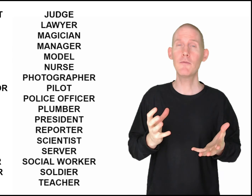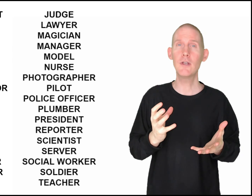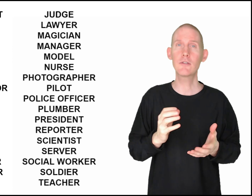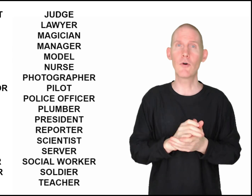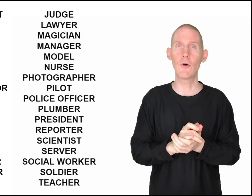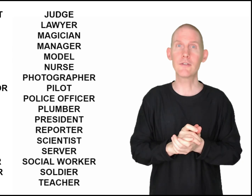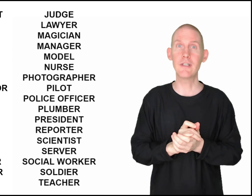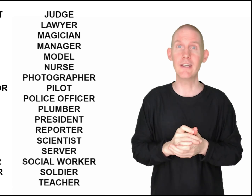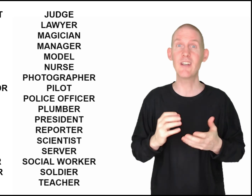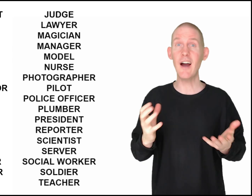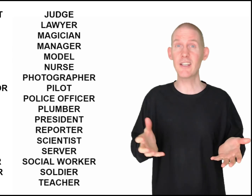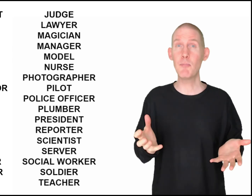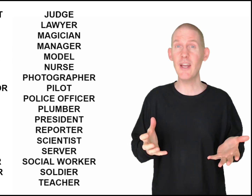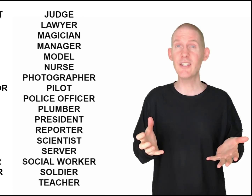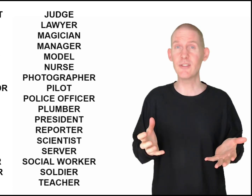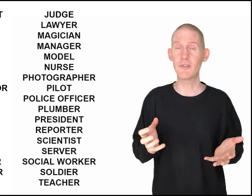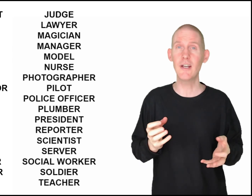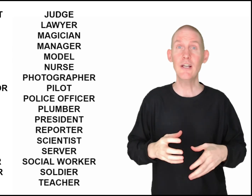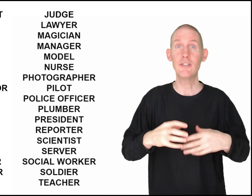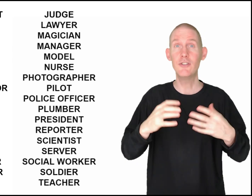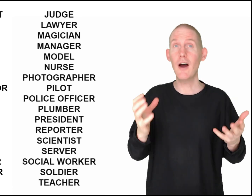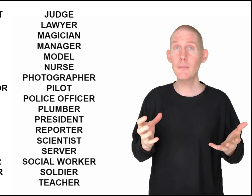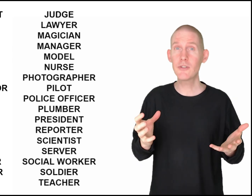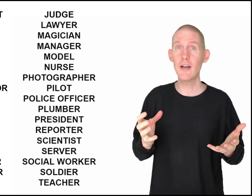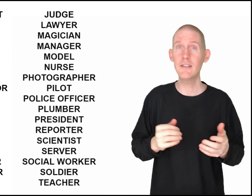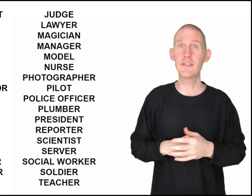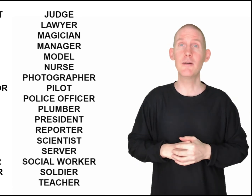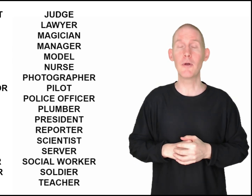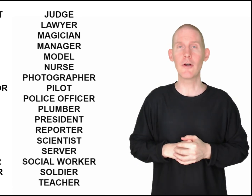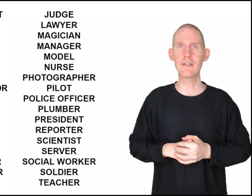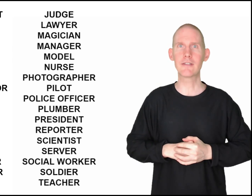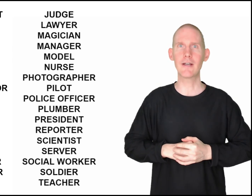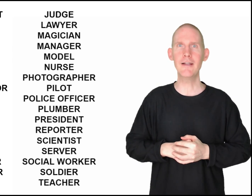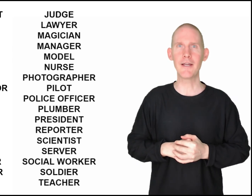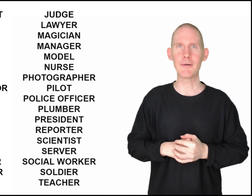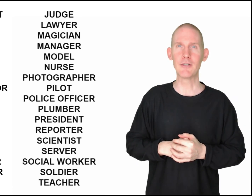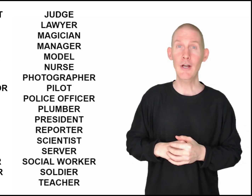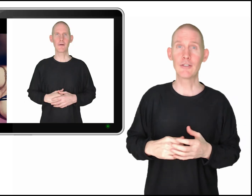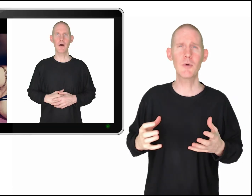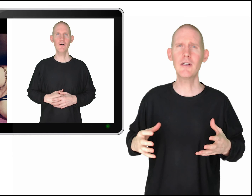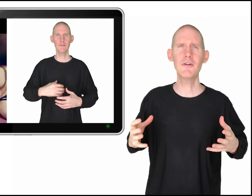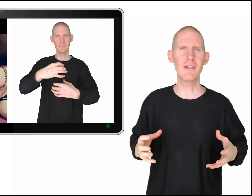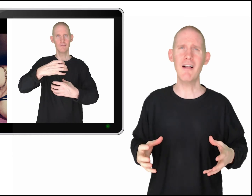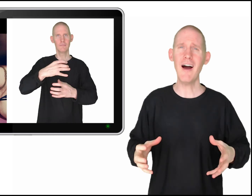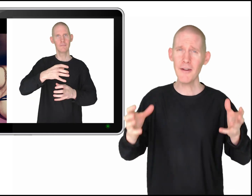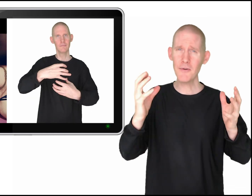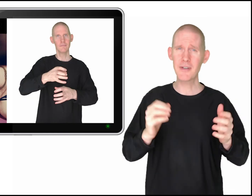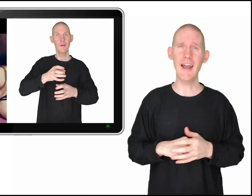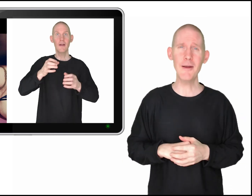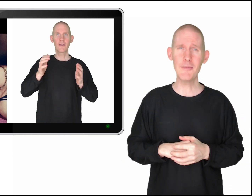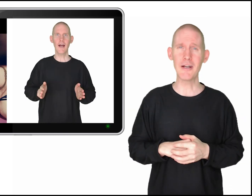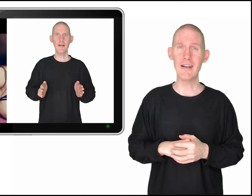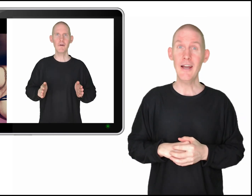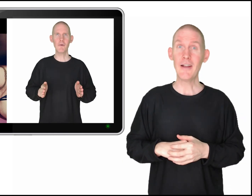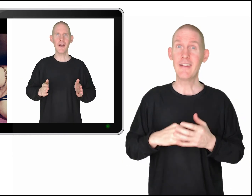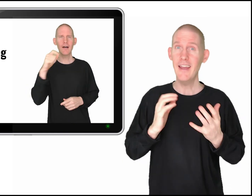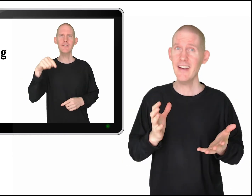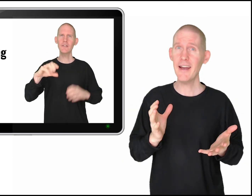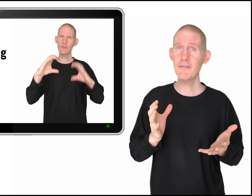this course is occupations, right? Job signs in American Sign Language. So we're going to learn a lot of vocabulary. Then after that,